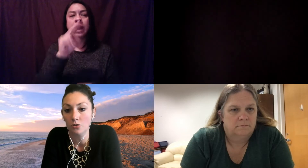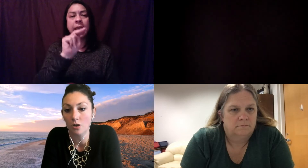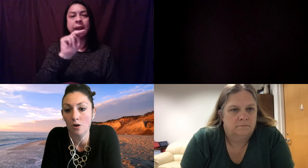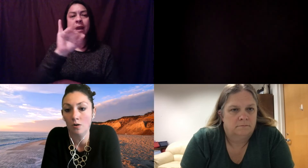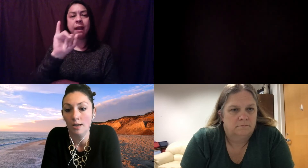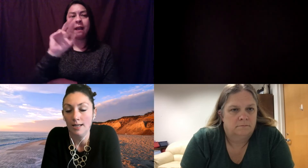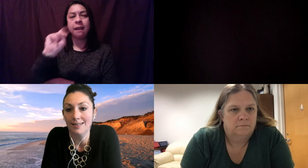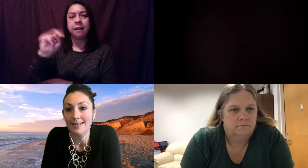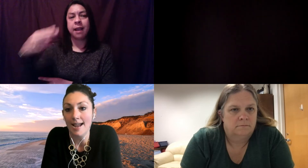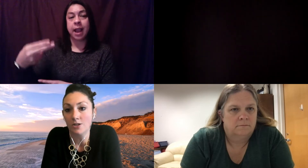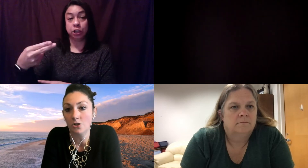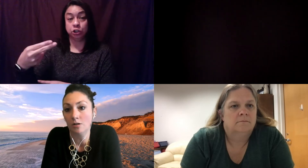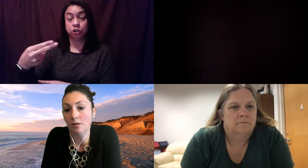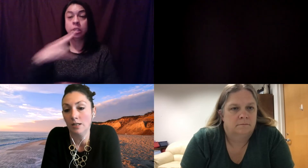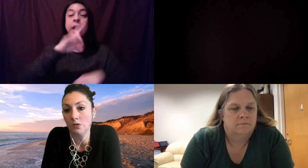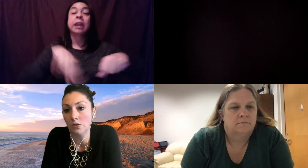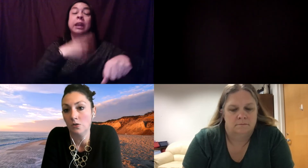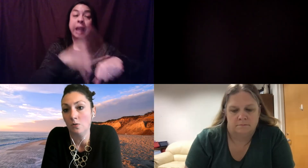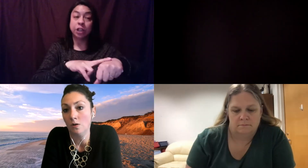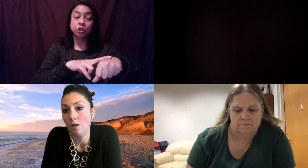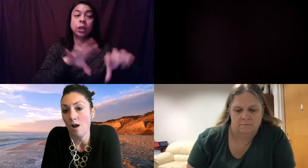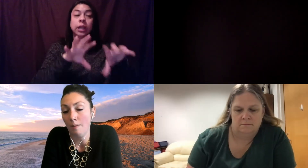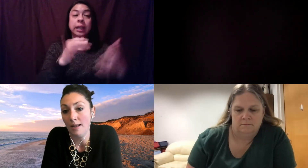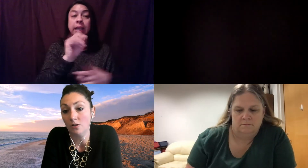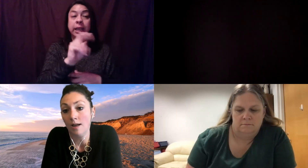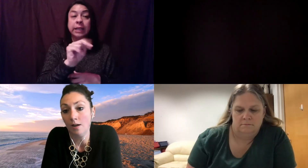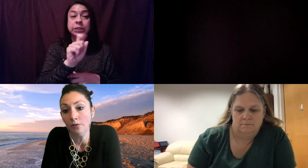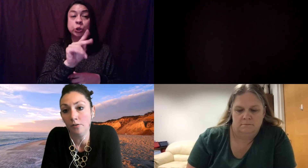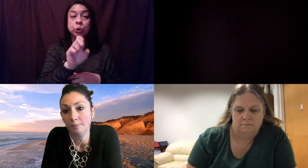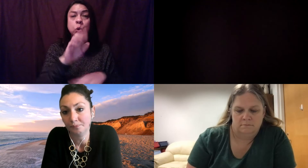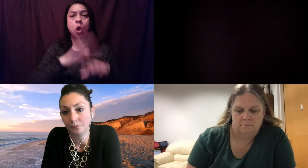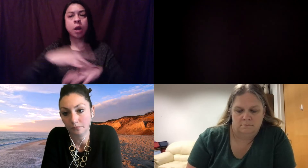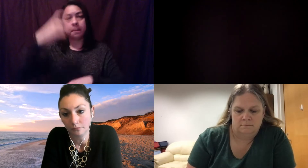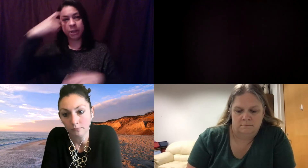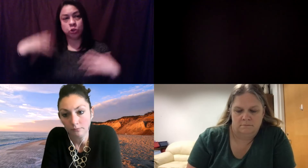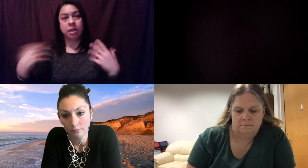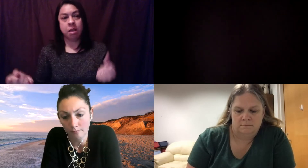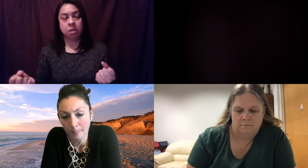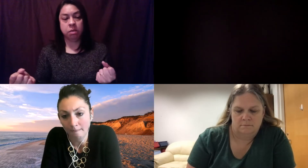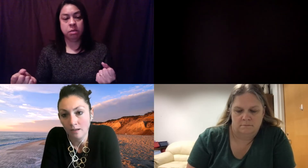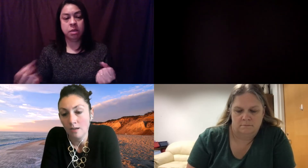NIMH. So it's the National Institute on Mental Health.